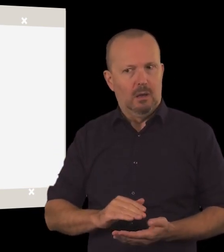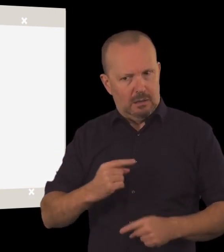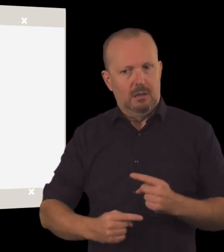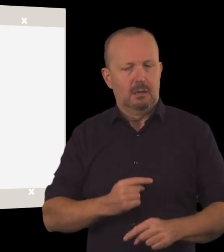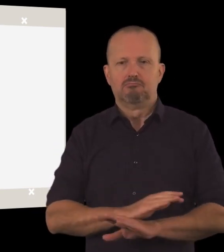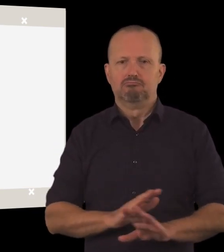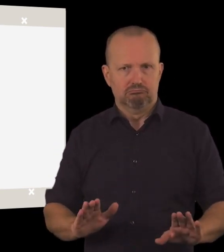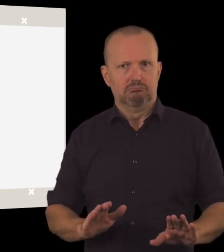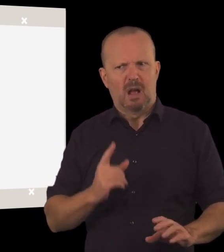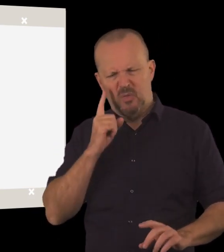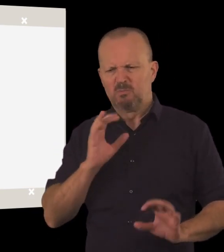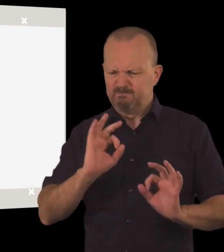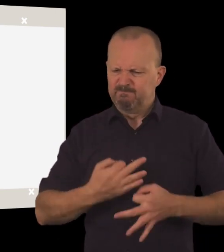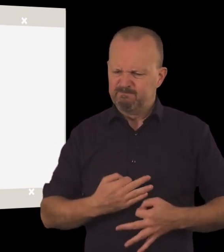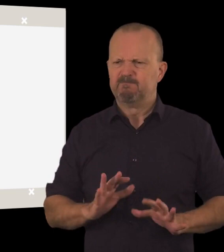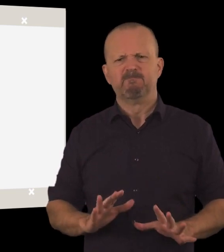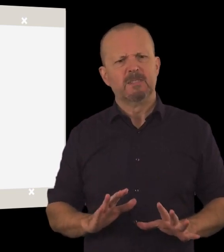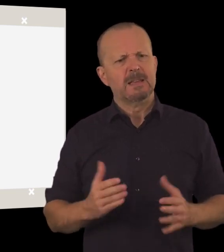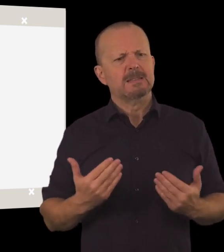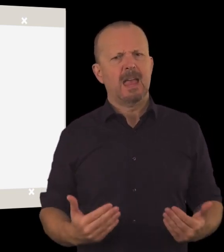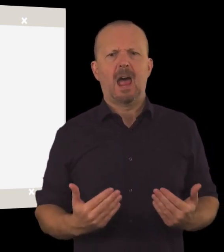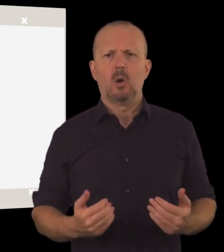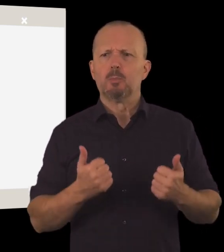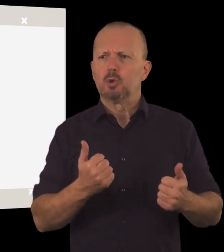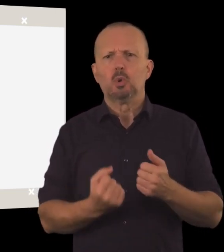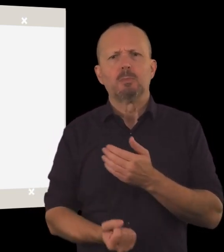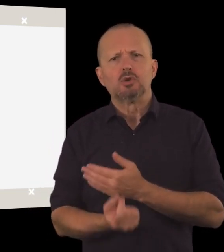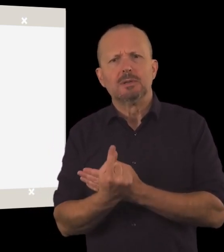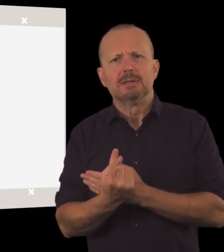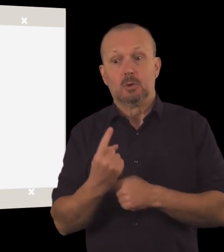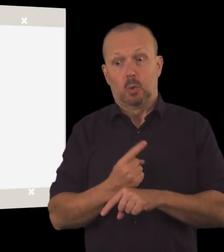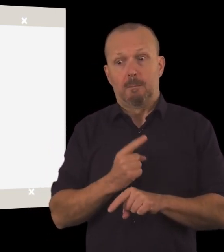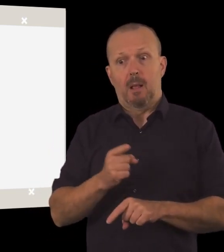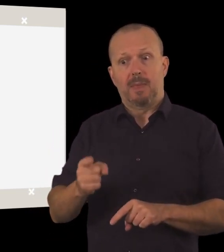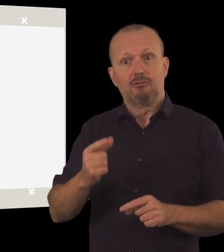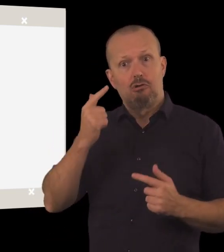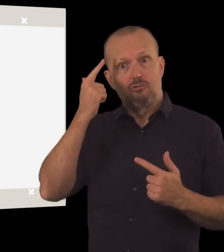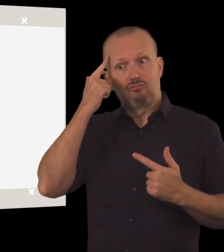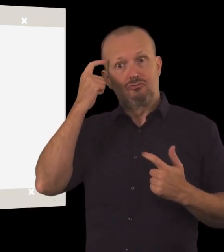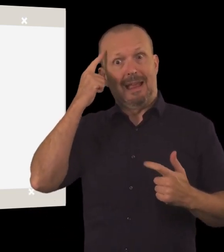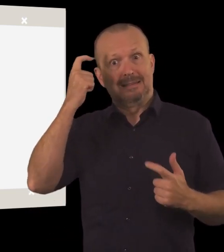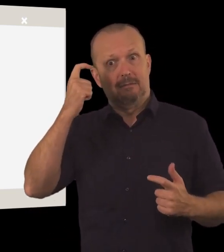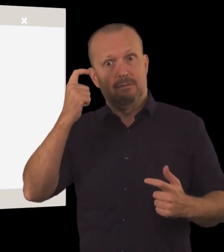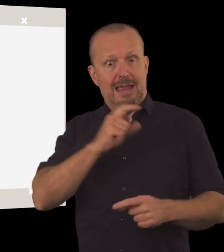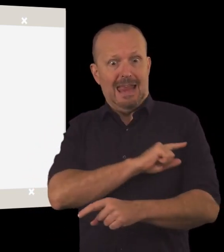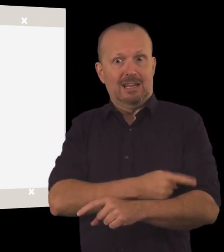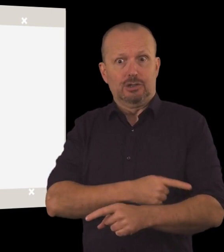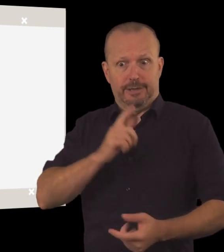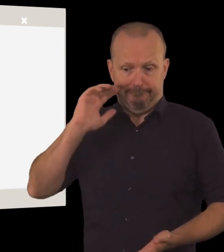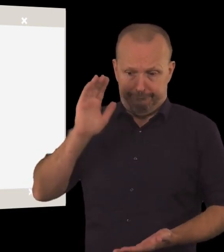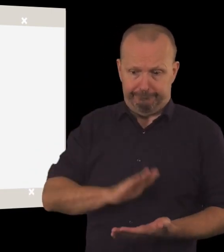I got out of it, but I thought this could be a good opportunity now to talk about when that creative well is